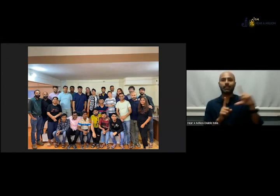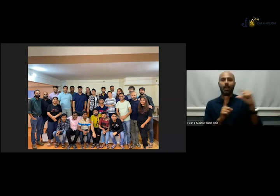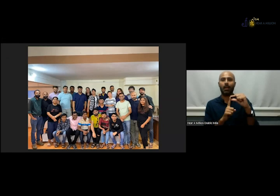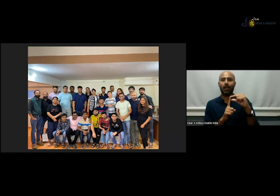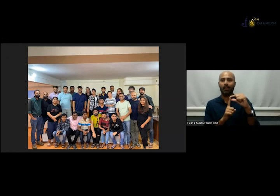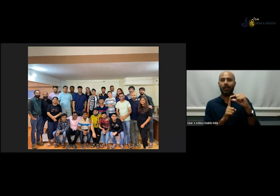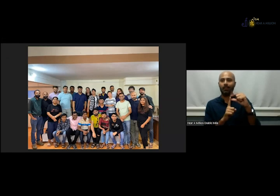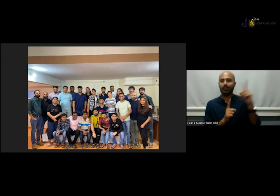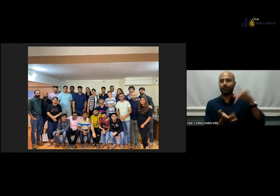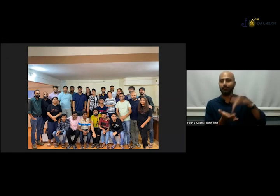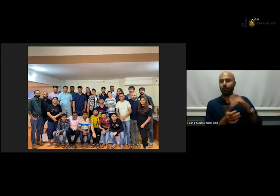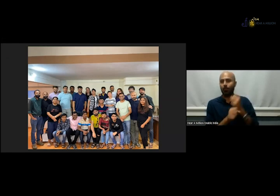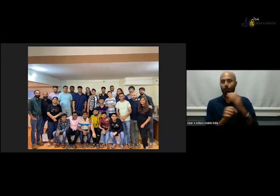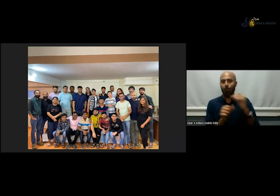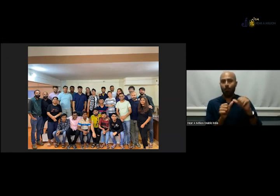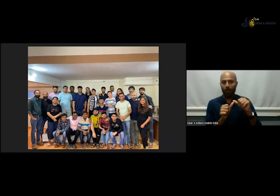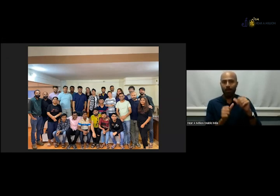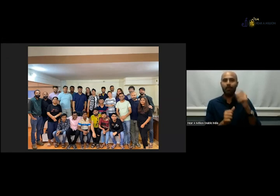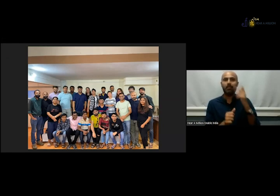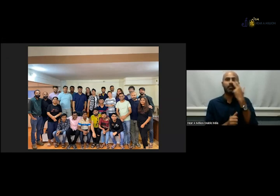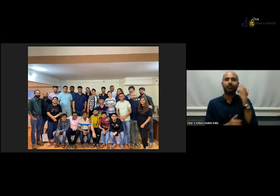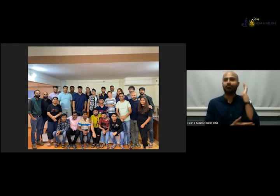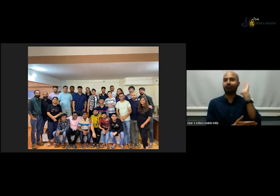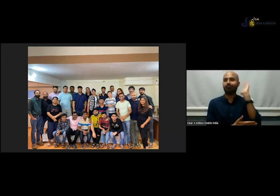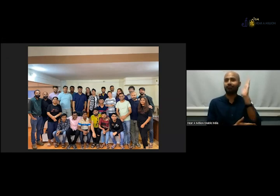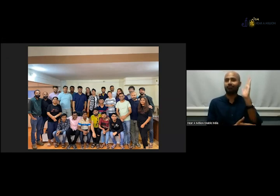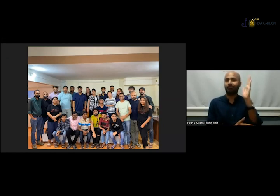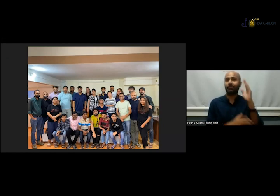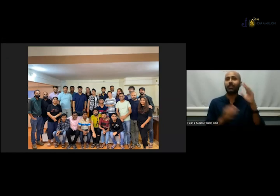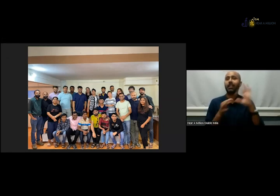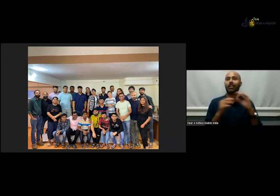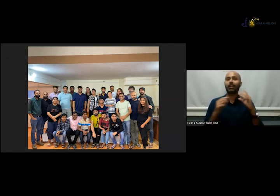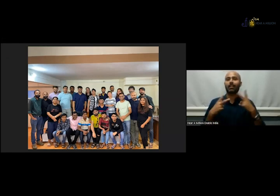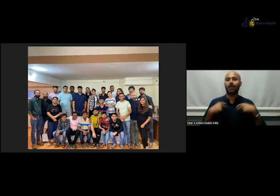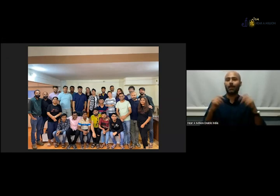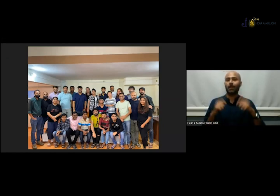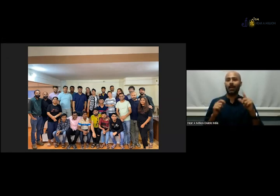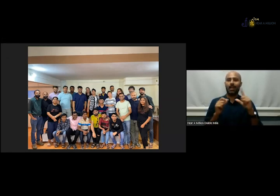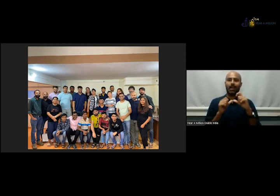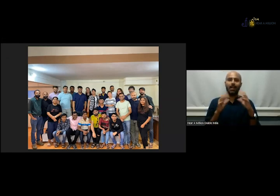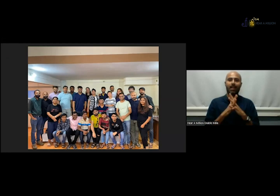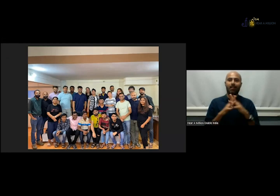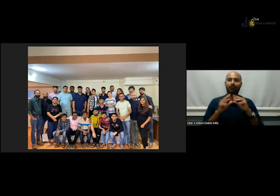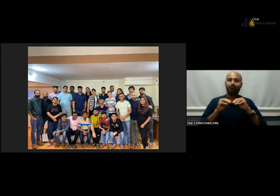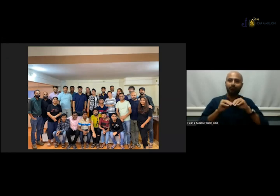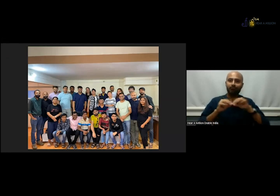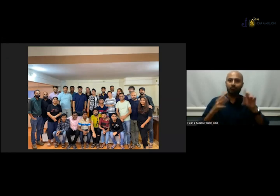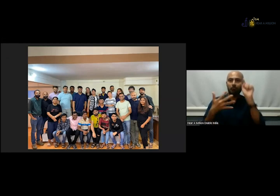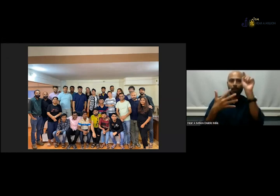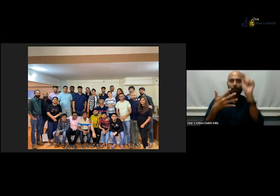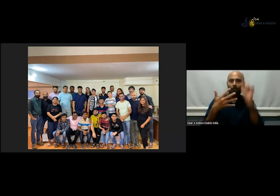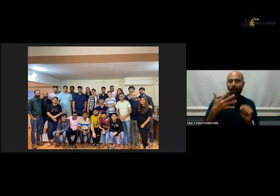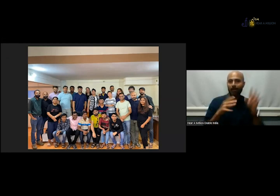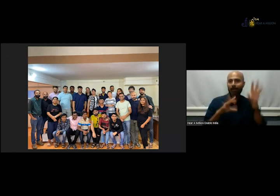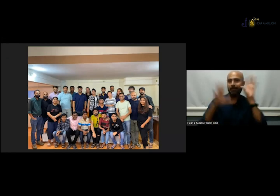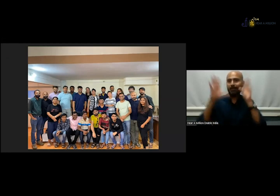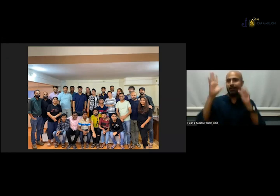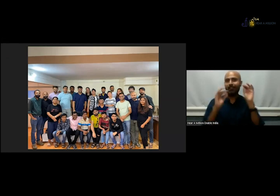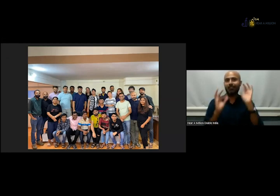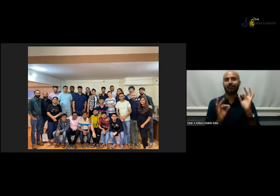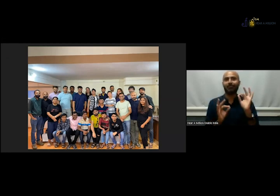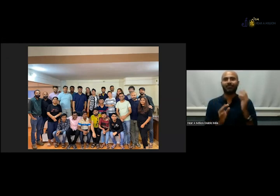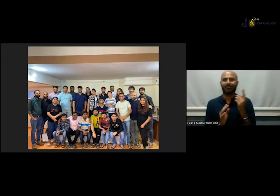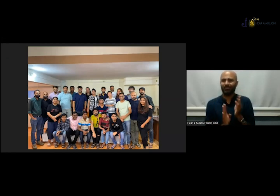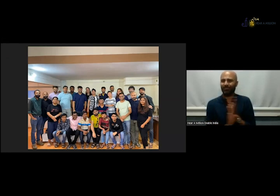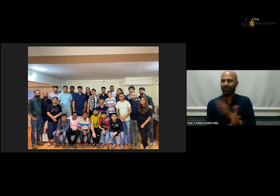So this is a picture of Deaf Leadership Program which held in Goa, where Sudamni came and presented